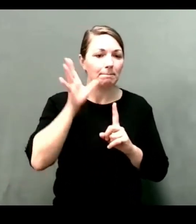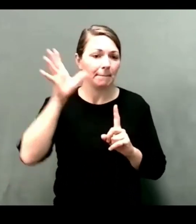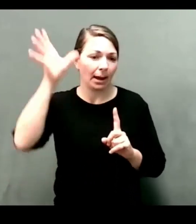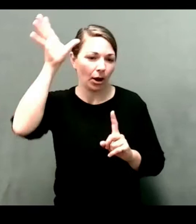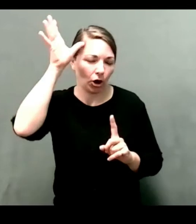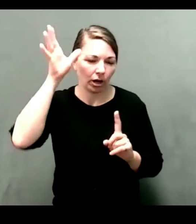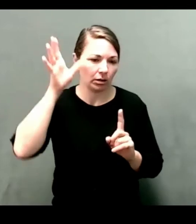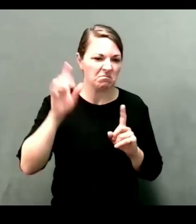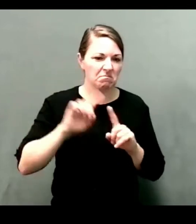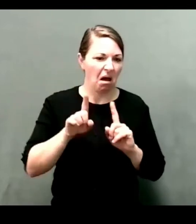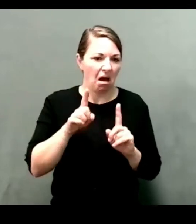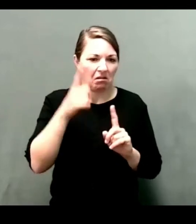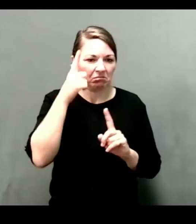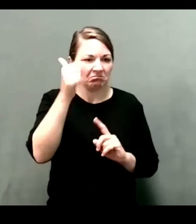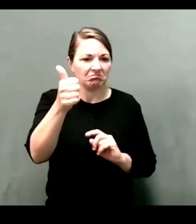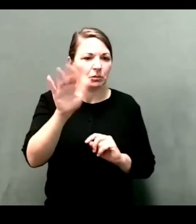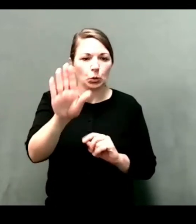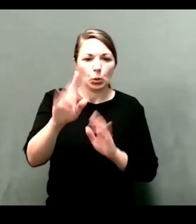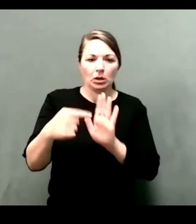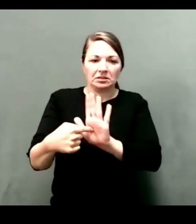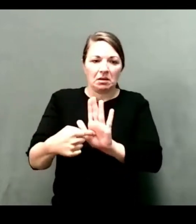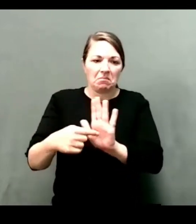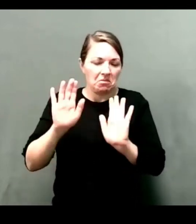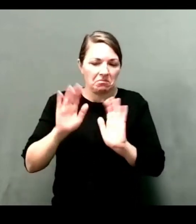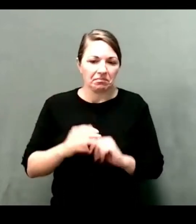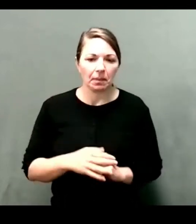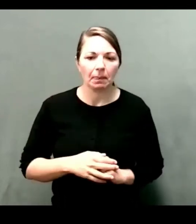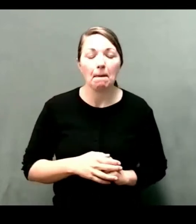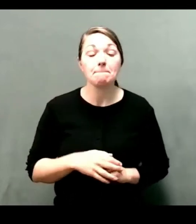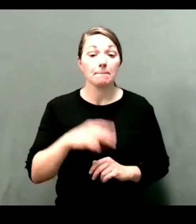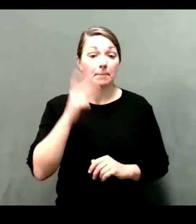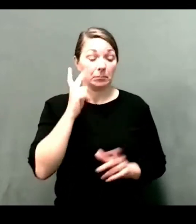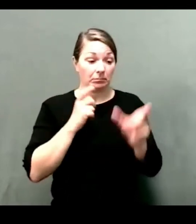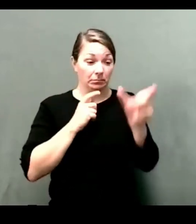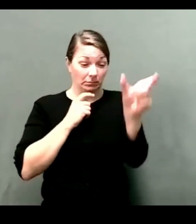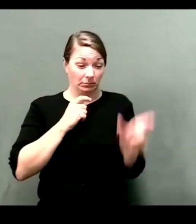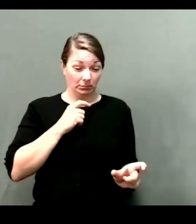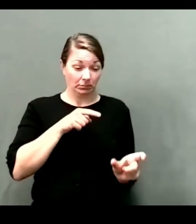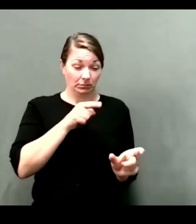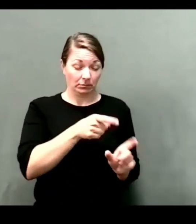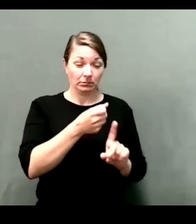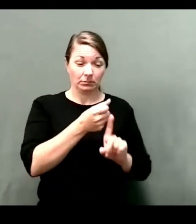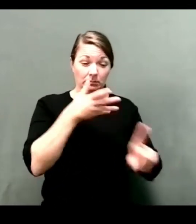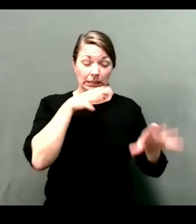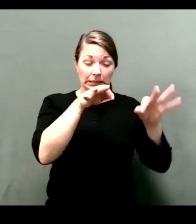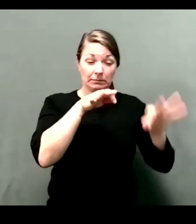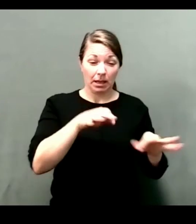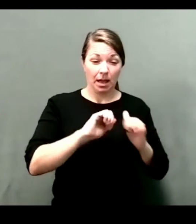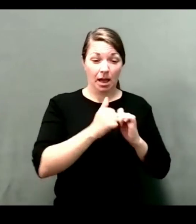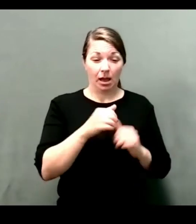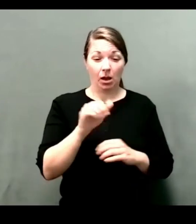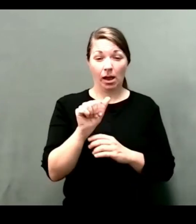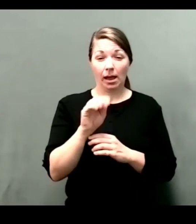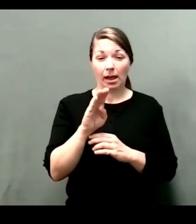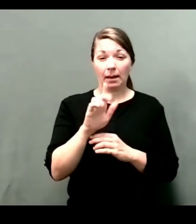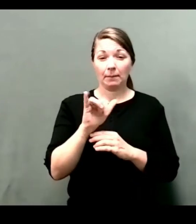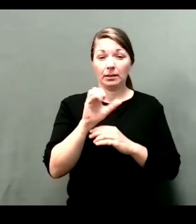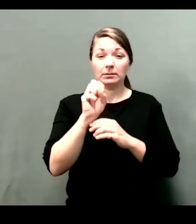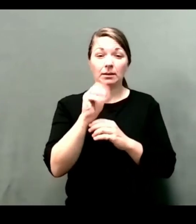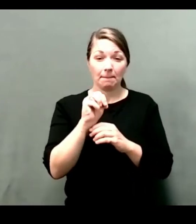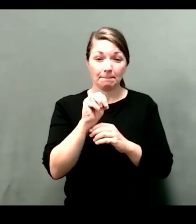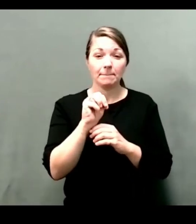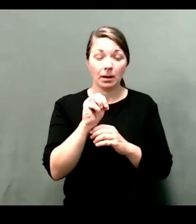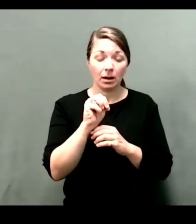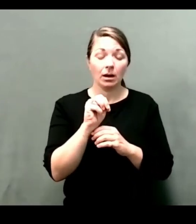apply to the example that you're looking at. So here in this column, you'll see an explanation of different ways that ableism was showing up